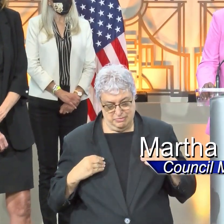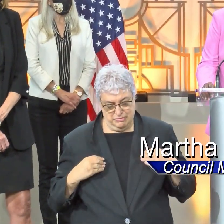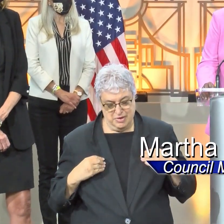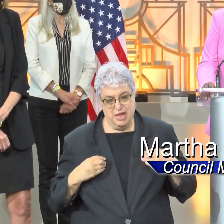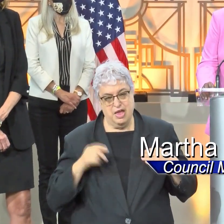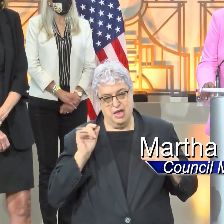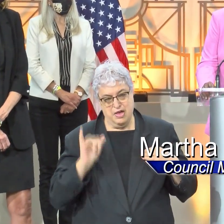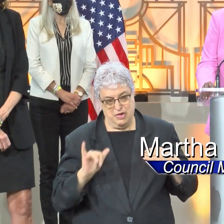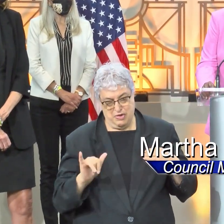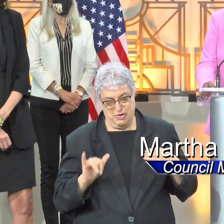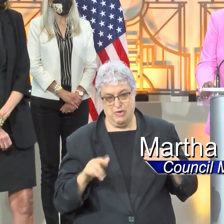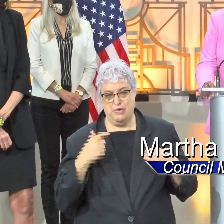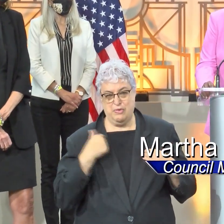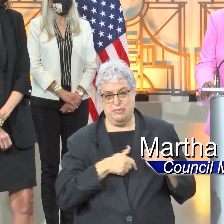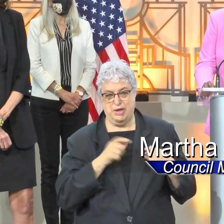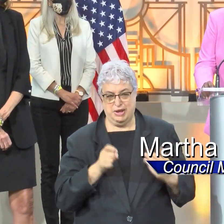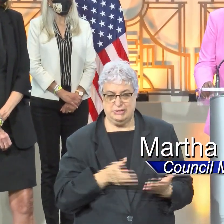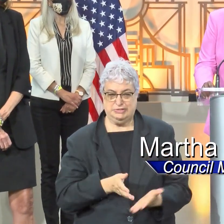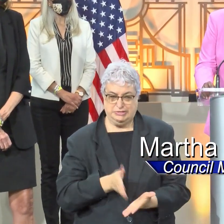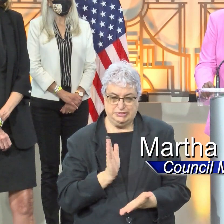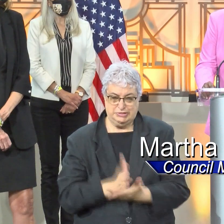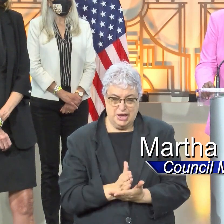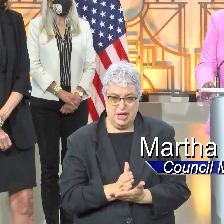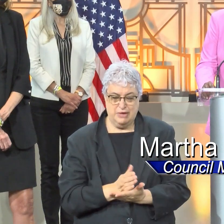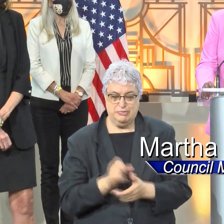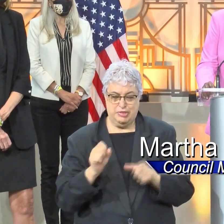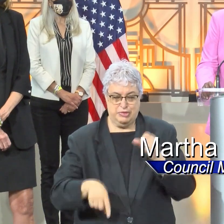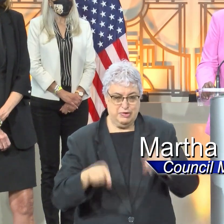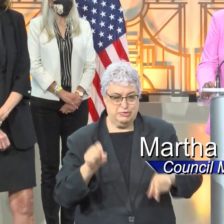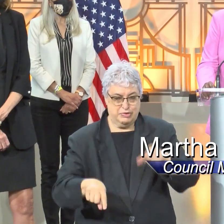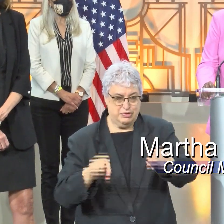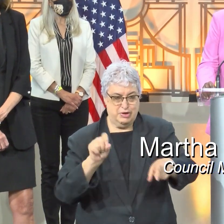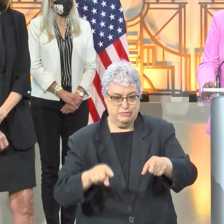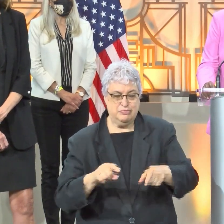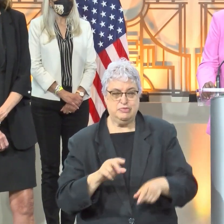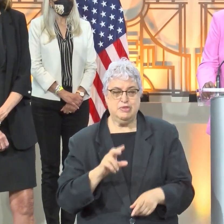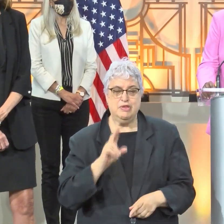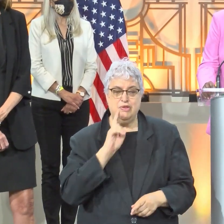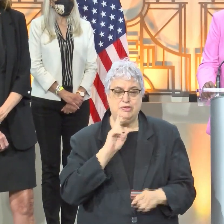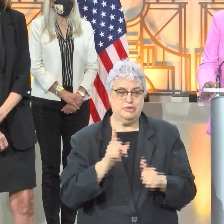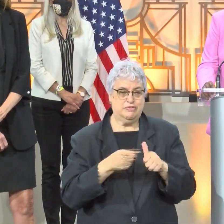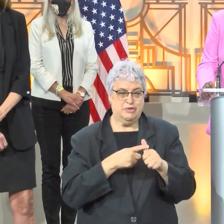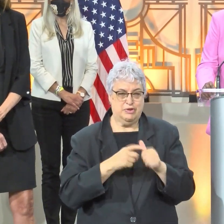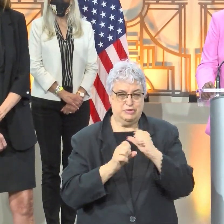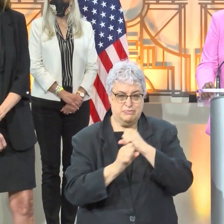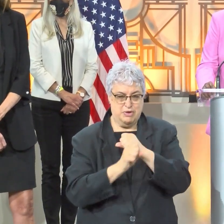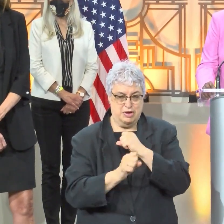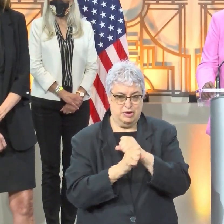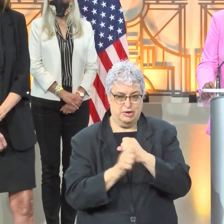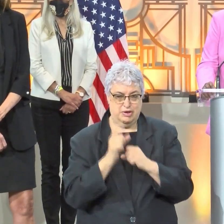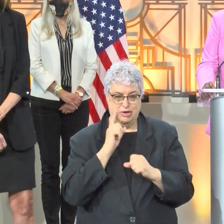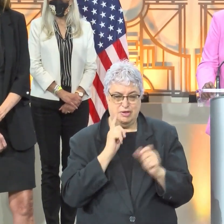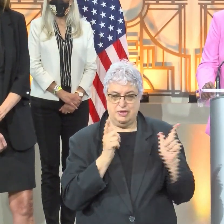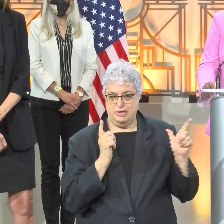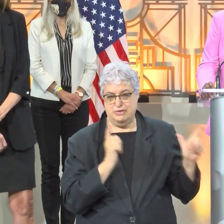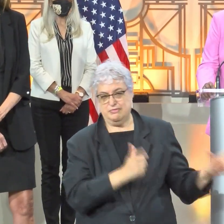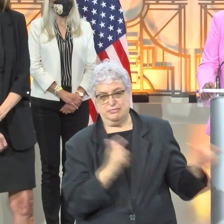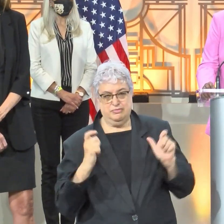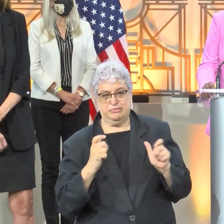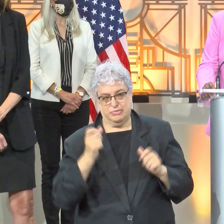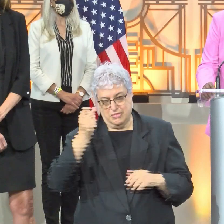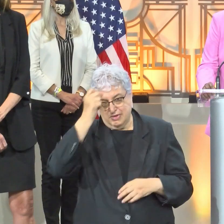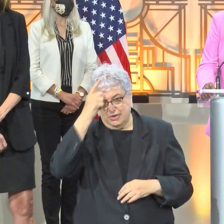need for this anti-litter campaign. Special thanks to Houston First marketing team with the speedy production